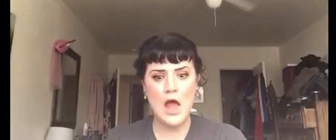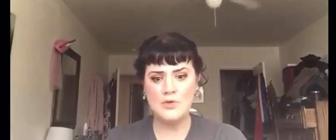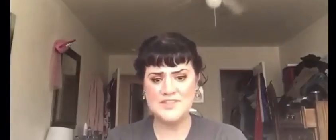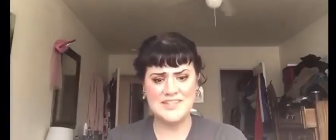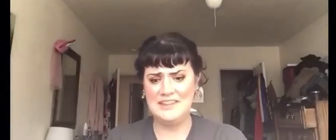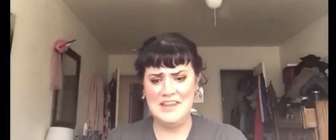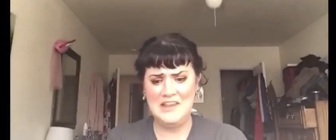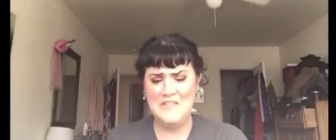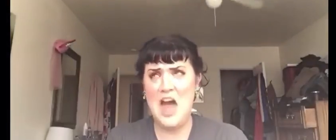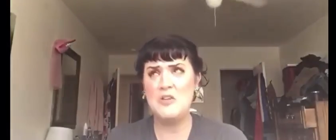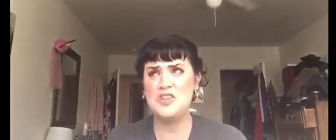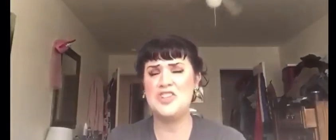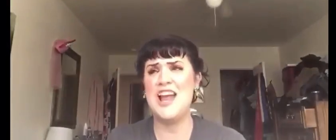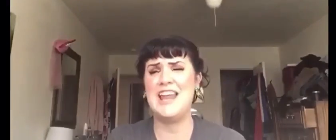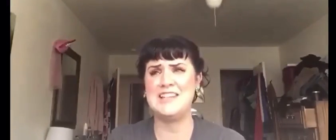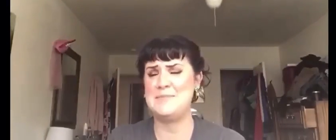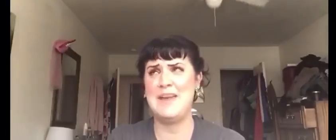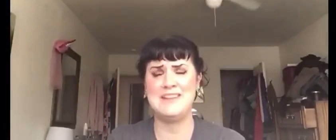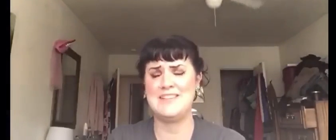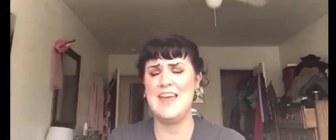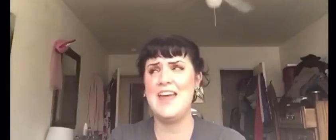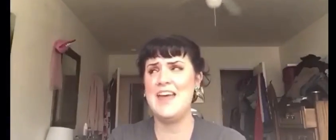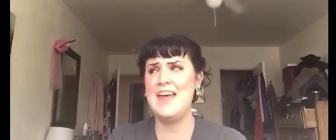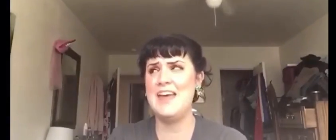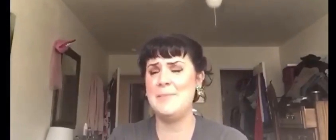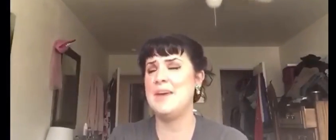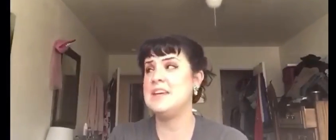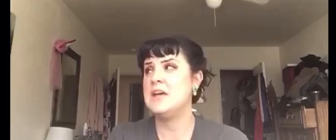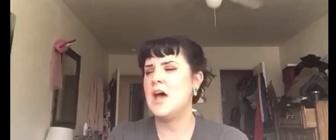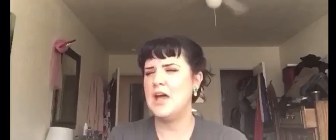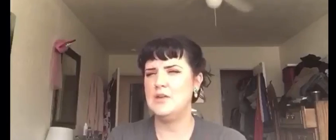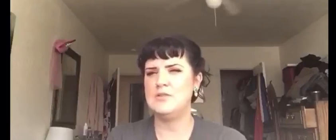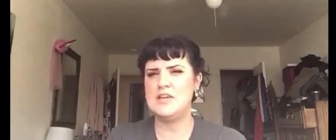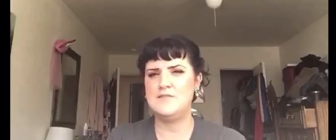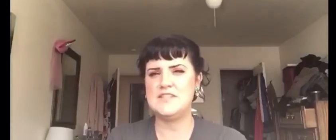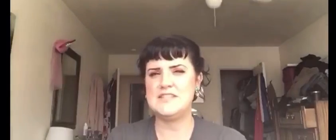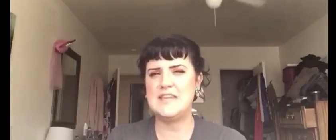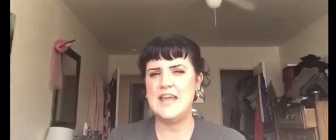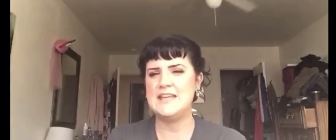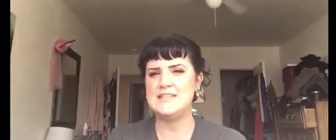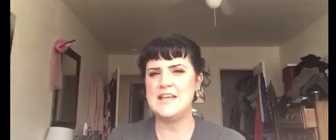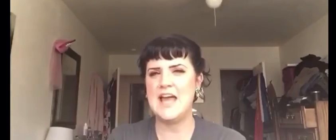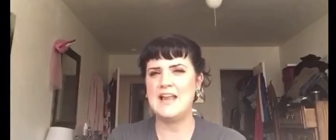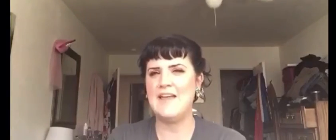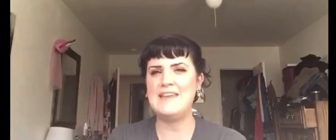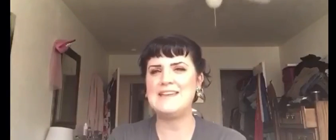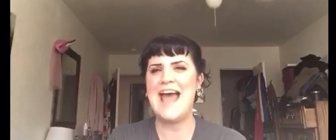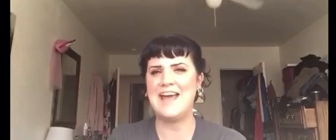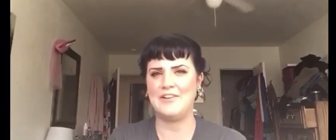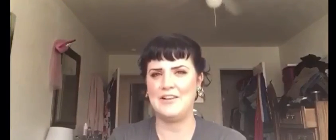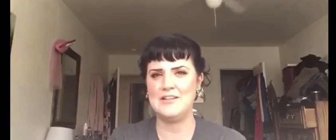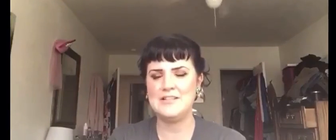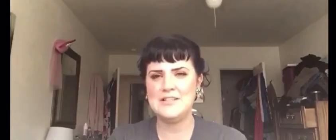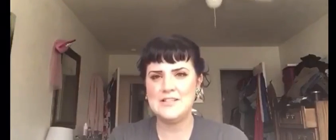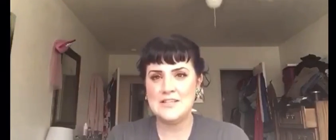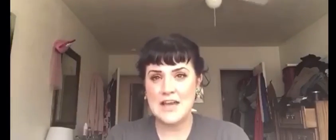30 hours to live, how shall I spend them? I don't have to stay and die like cattle. I